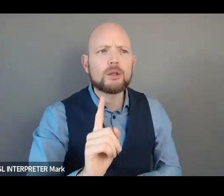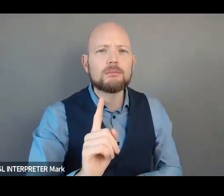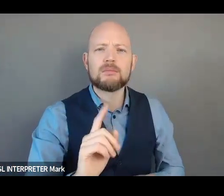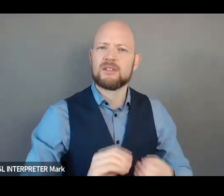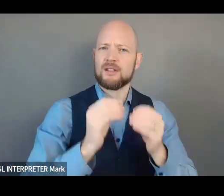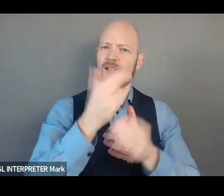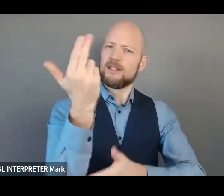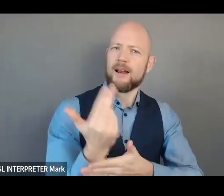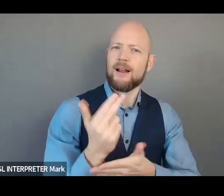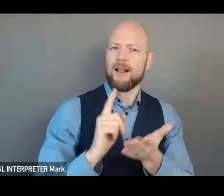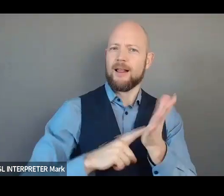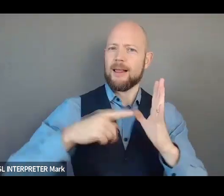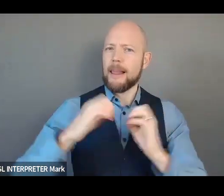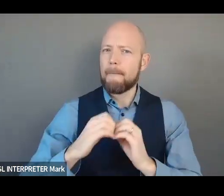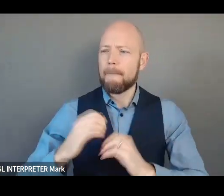a building,